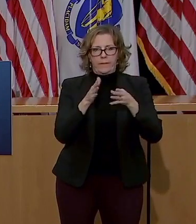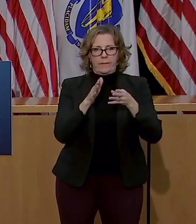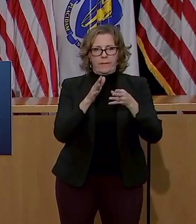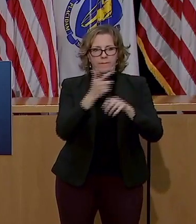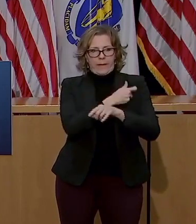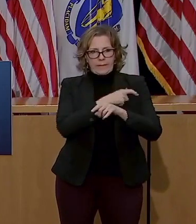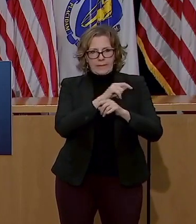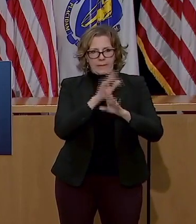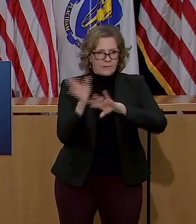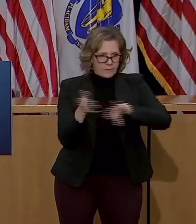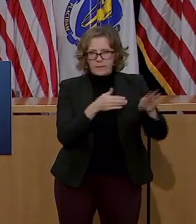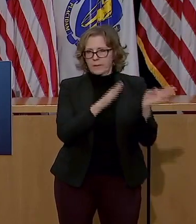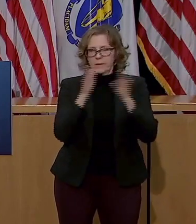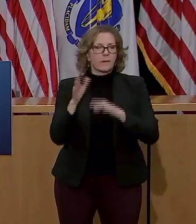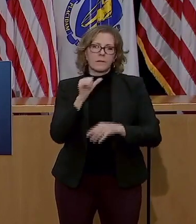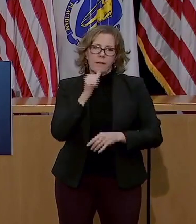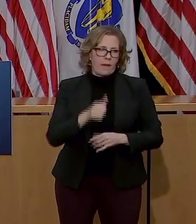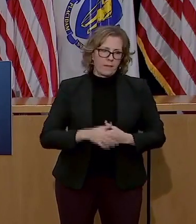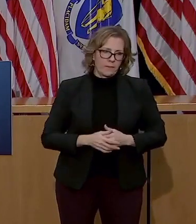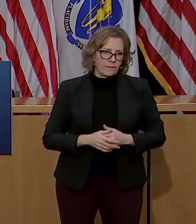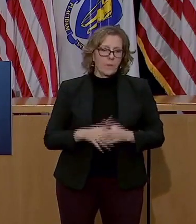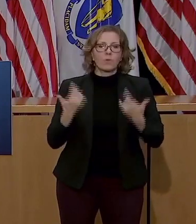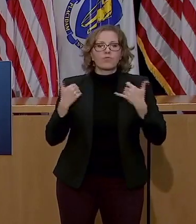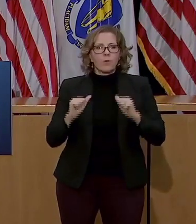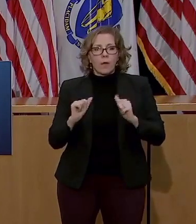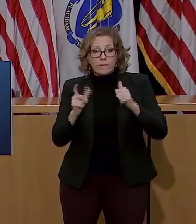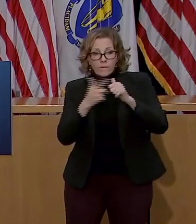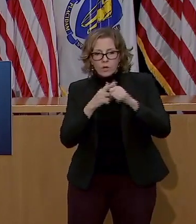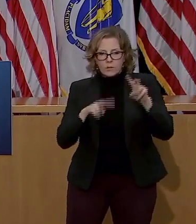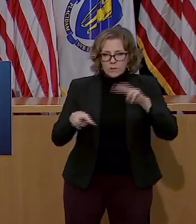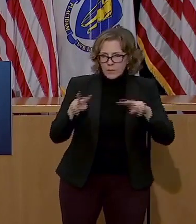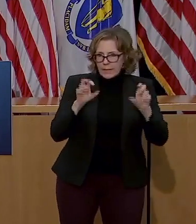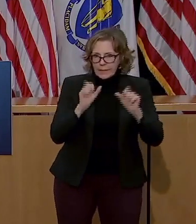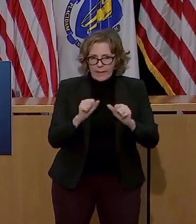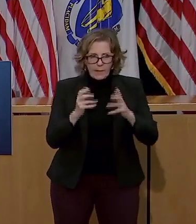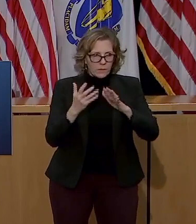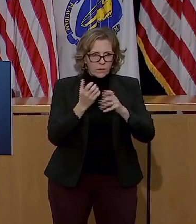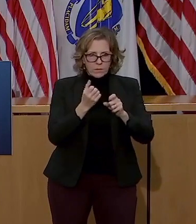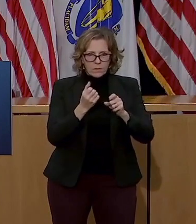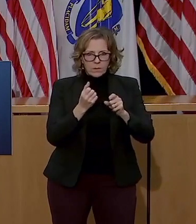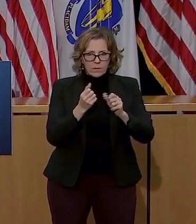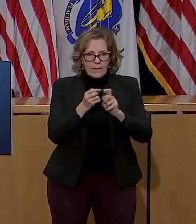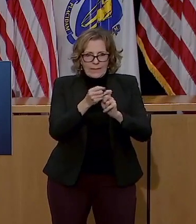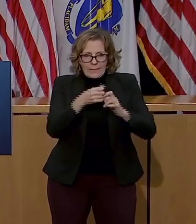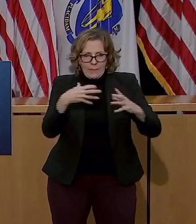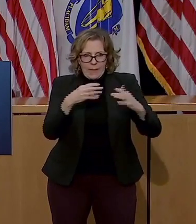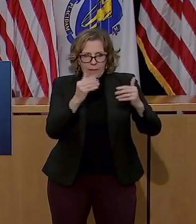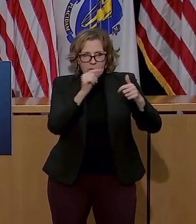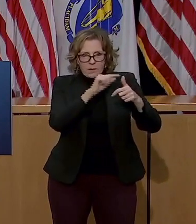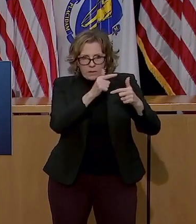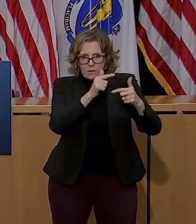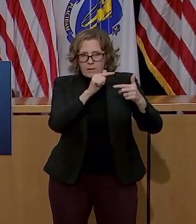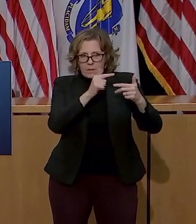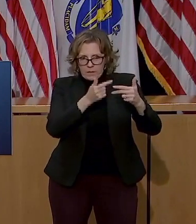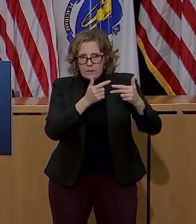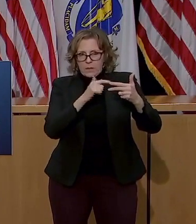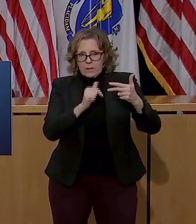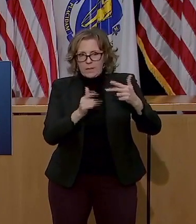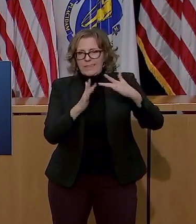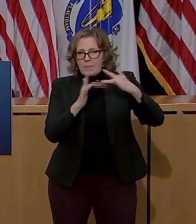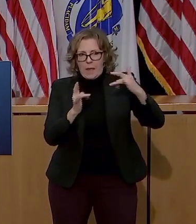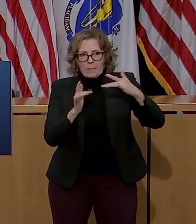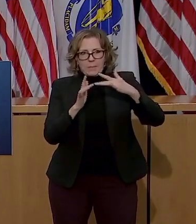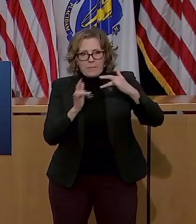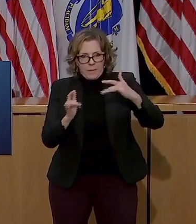determine how safely we can expand eligibility and not have what has happened to some other states, right?